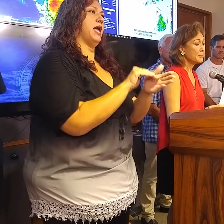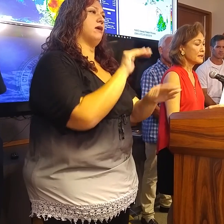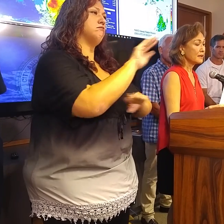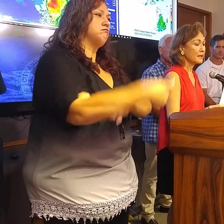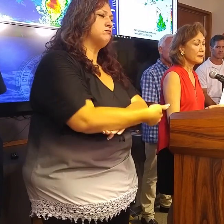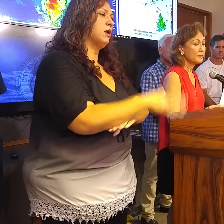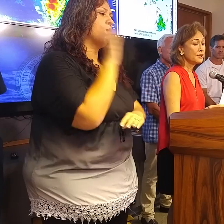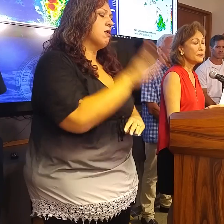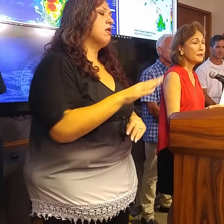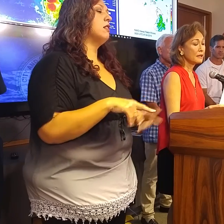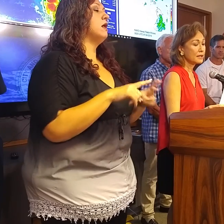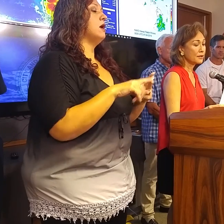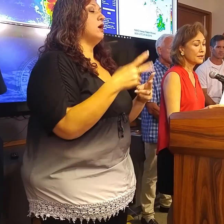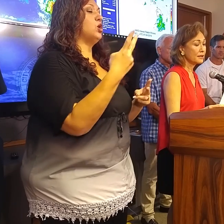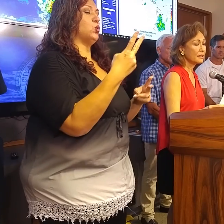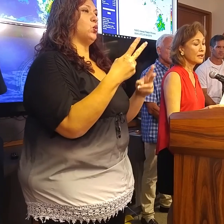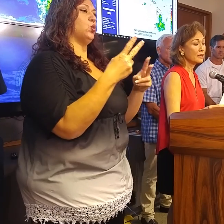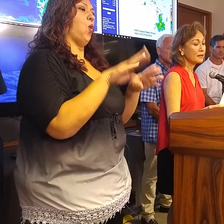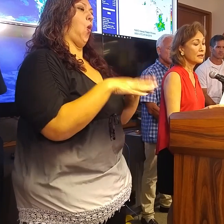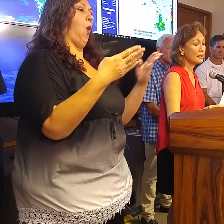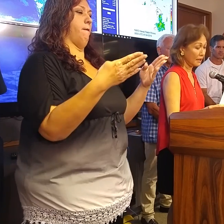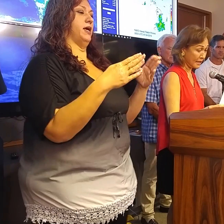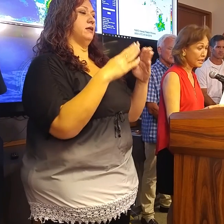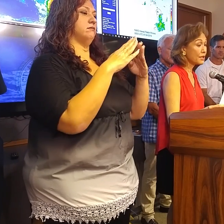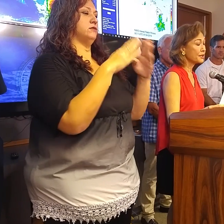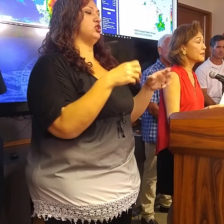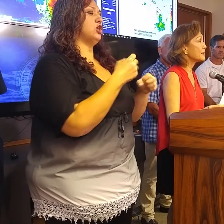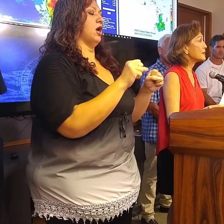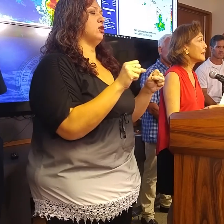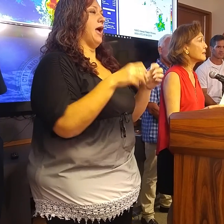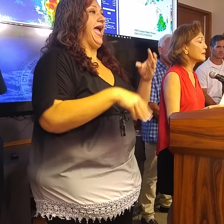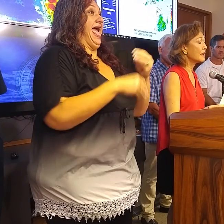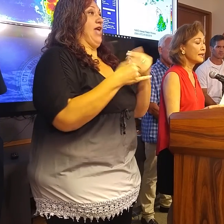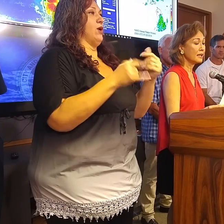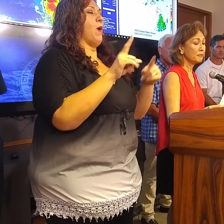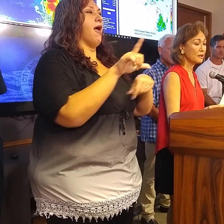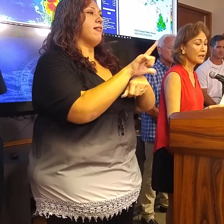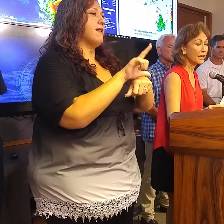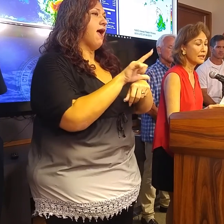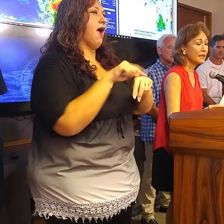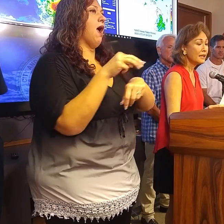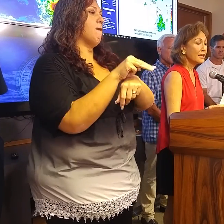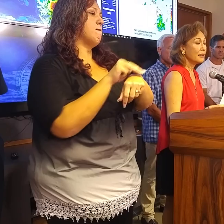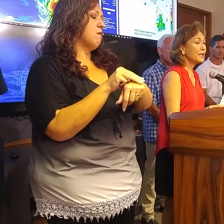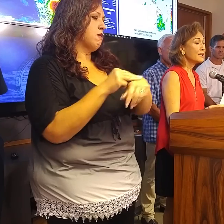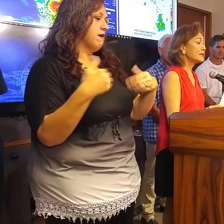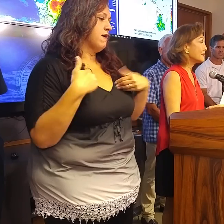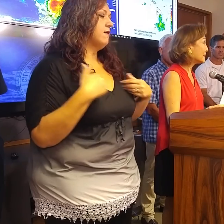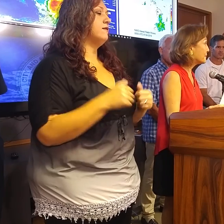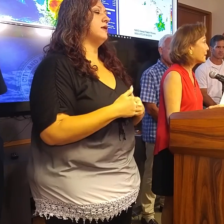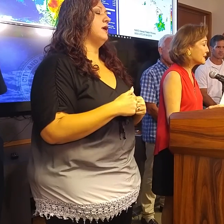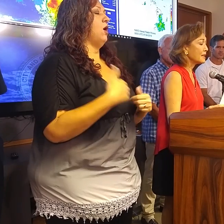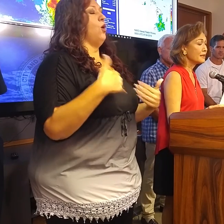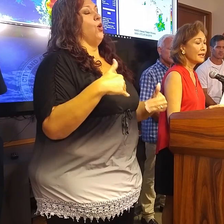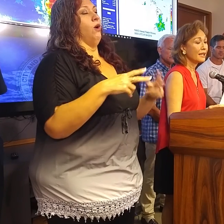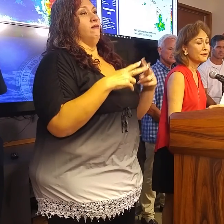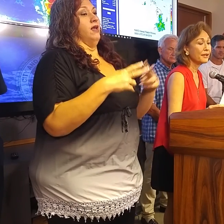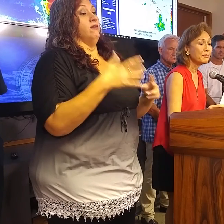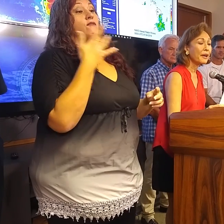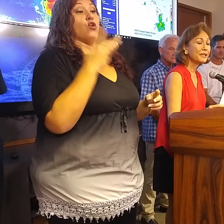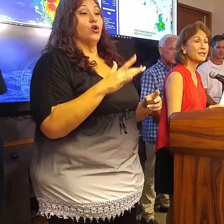also opened two shelters, additional shelters today on Lanai and Molokai. We are just really fortunate